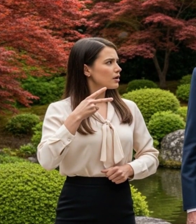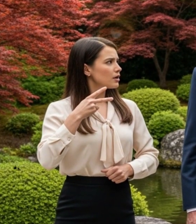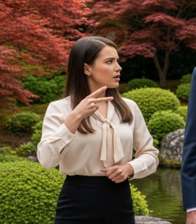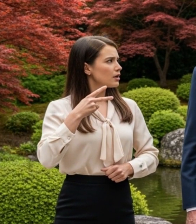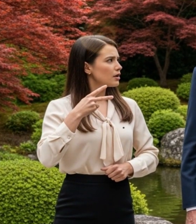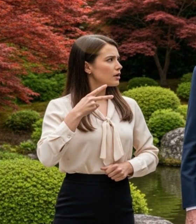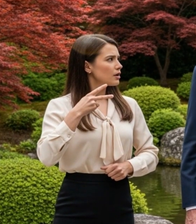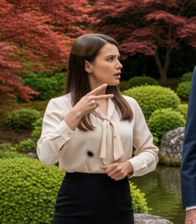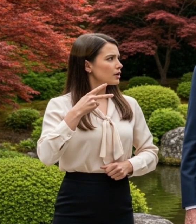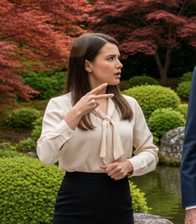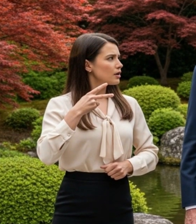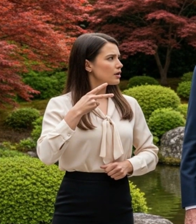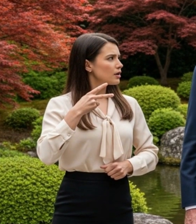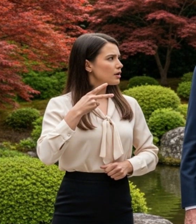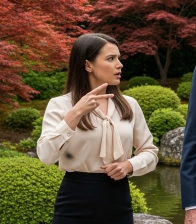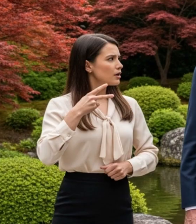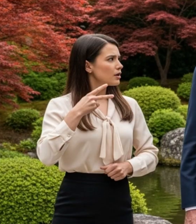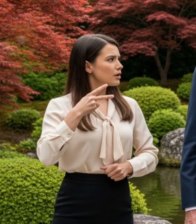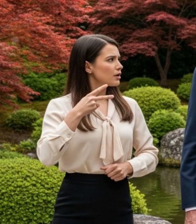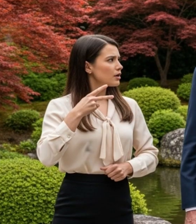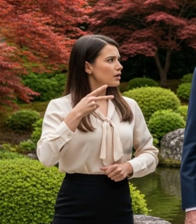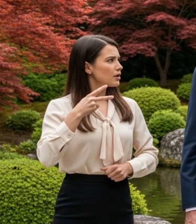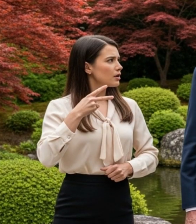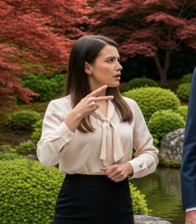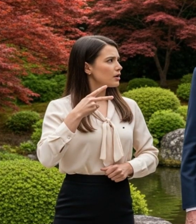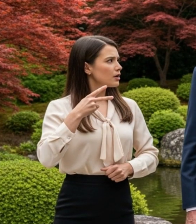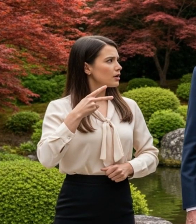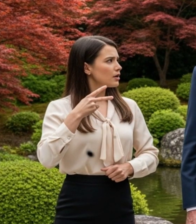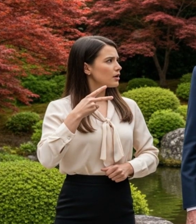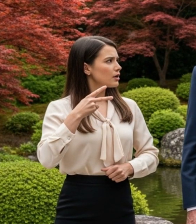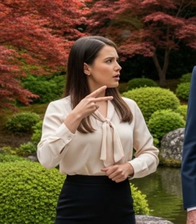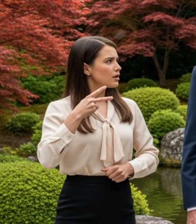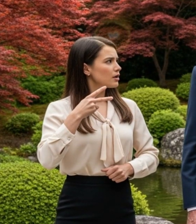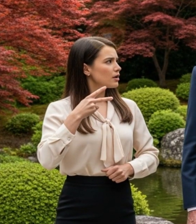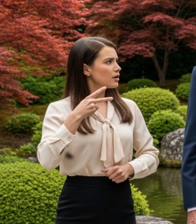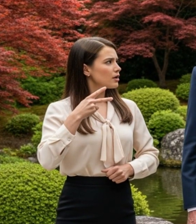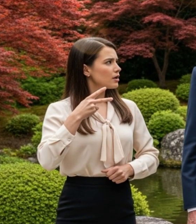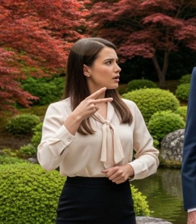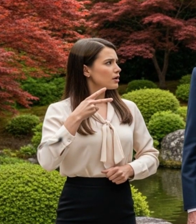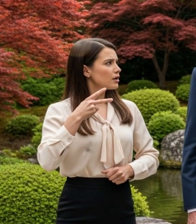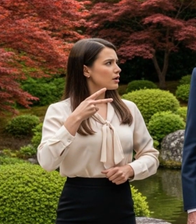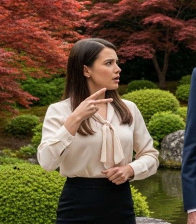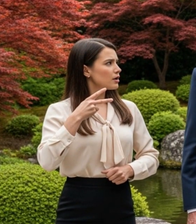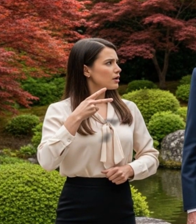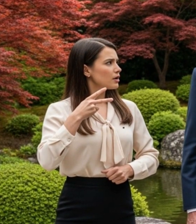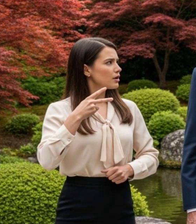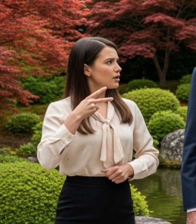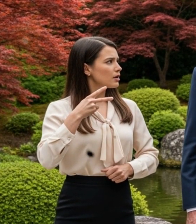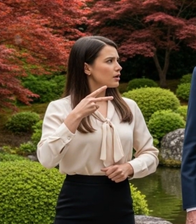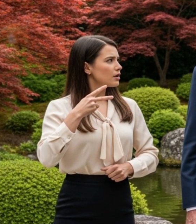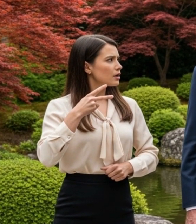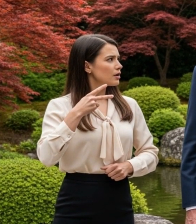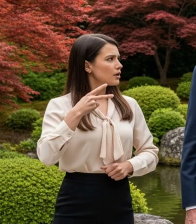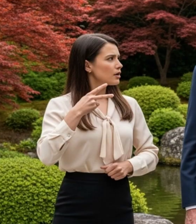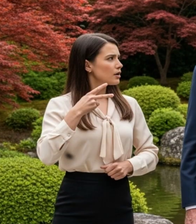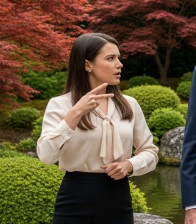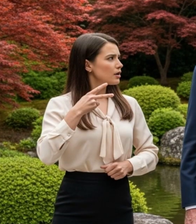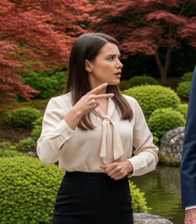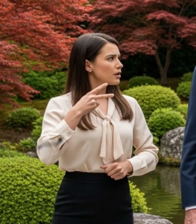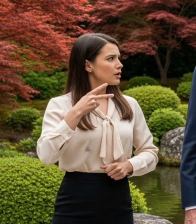approach. I thank you. Do you work for the venue? Yes. Elora replied, still signing